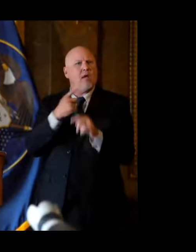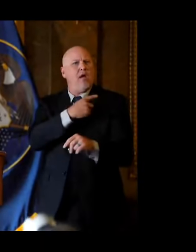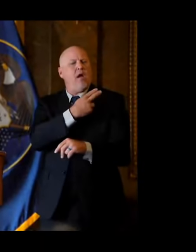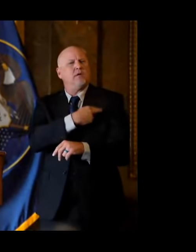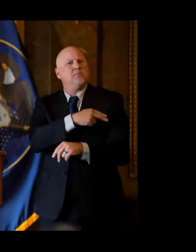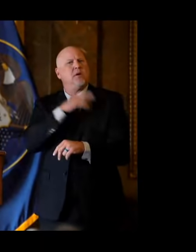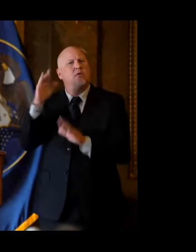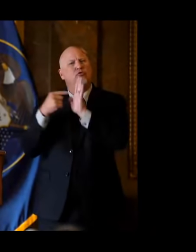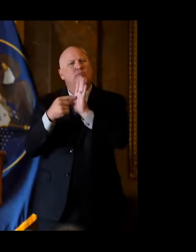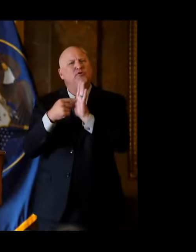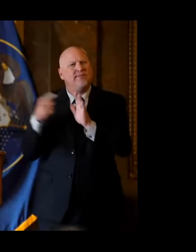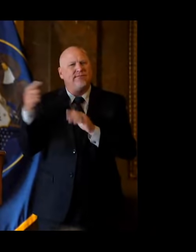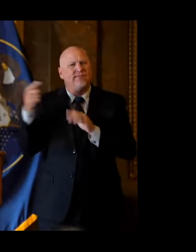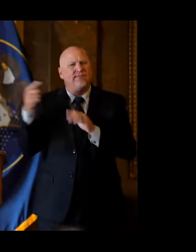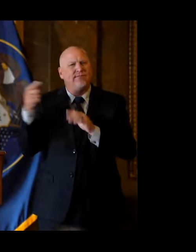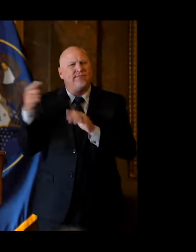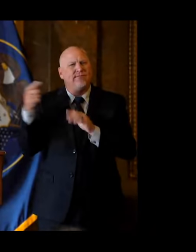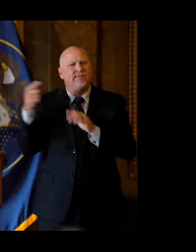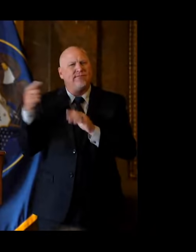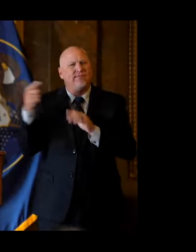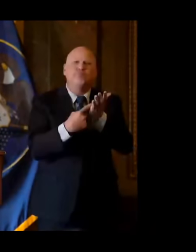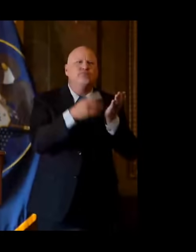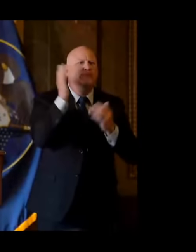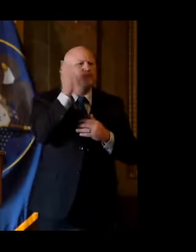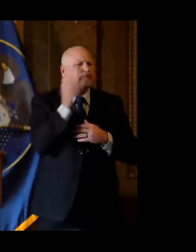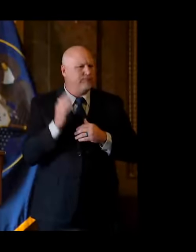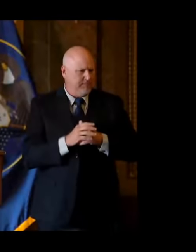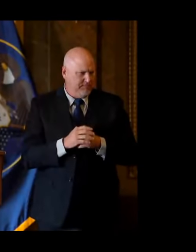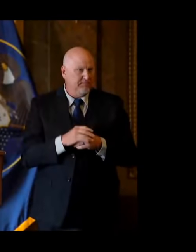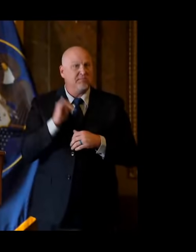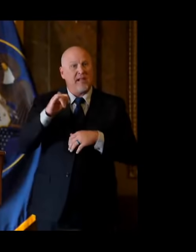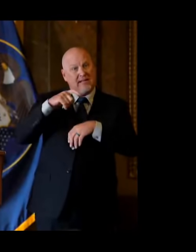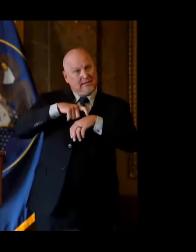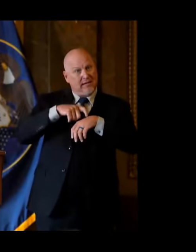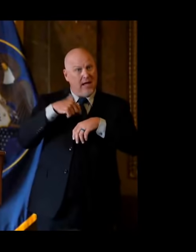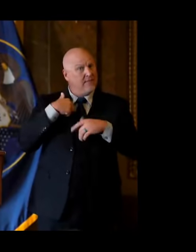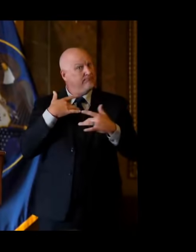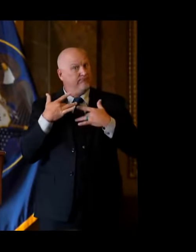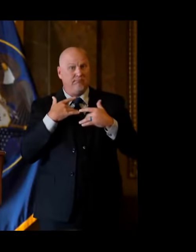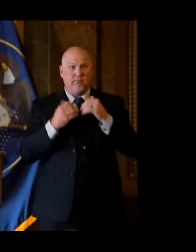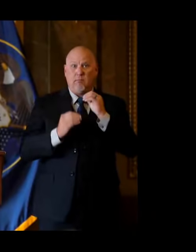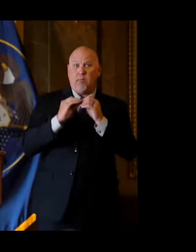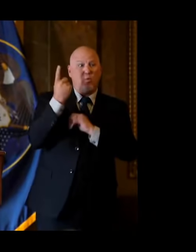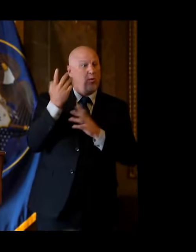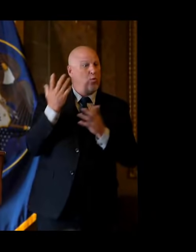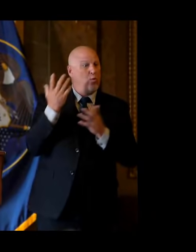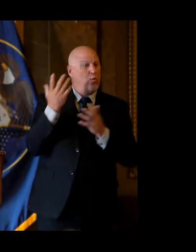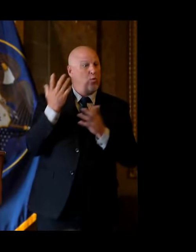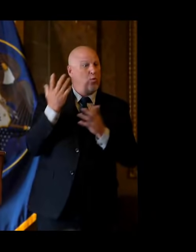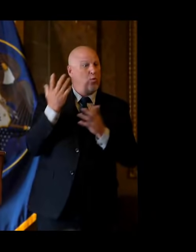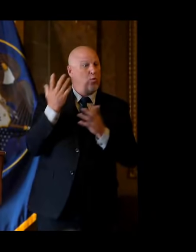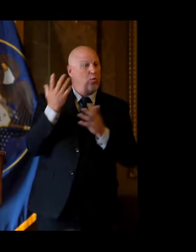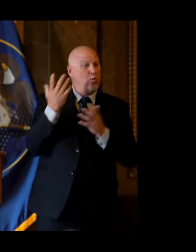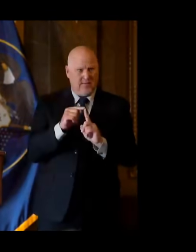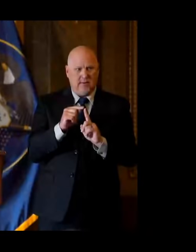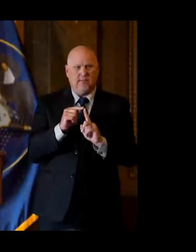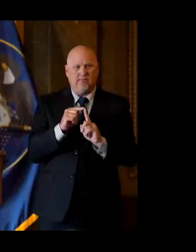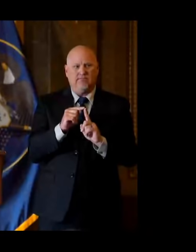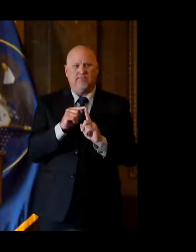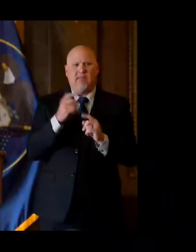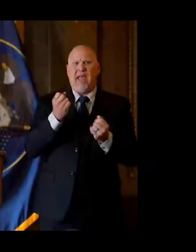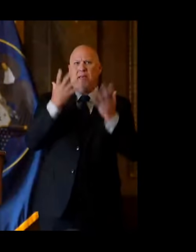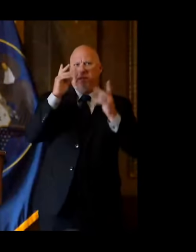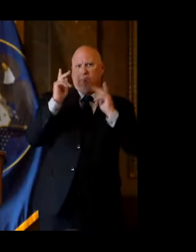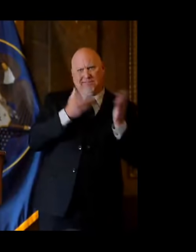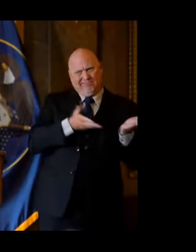of that event and of that discussion was around the hospitalizations that we were seeing